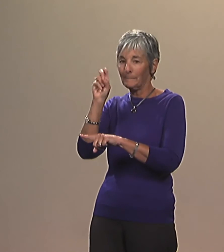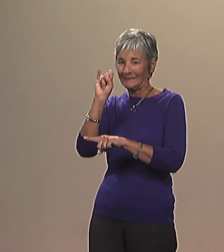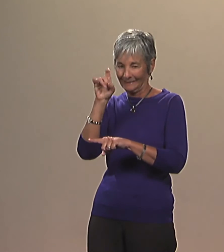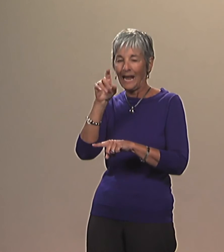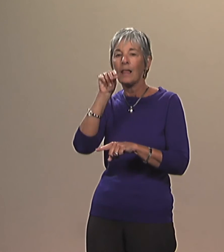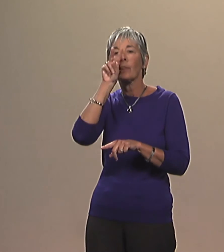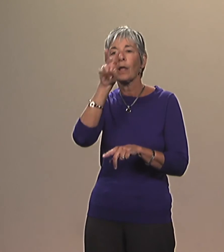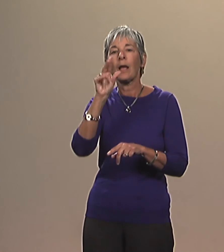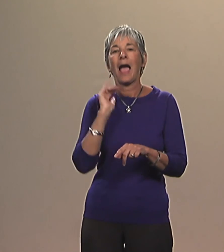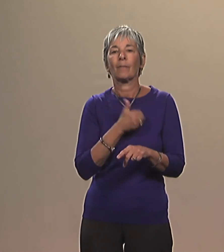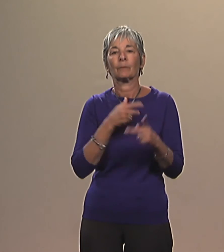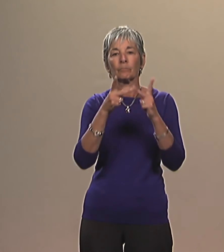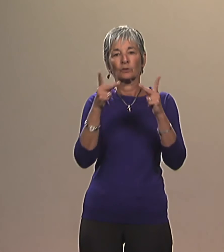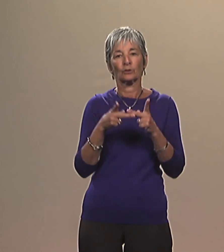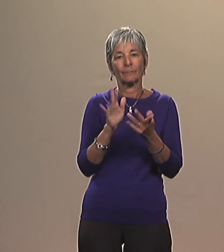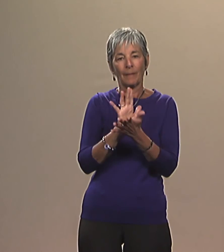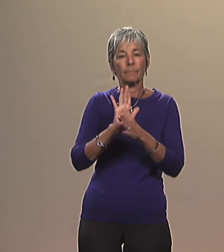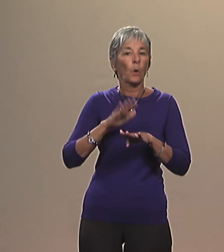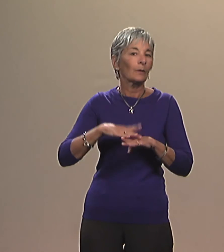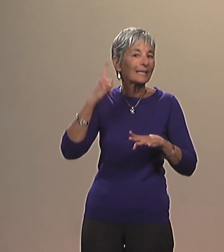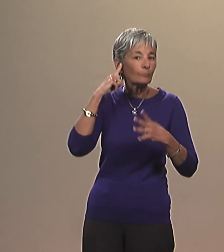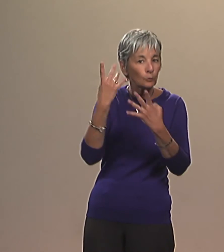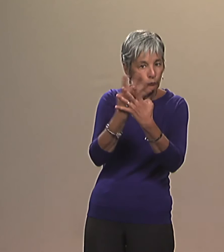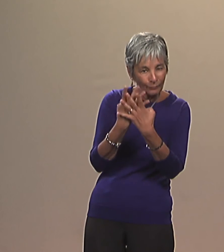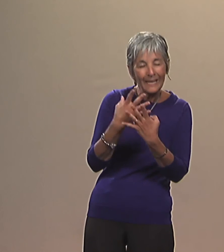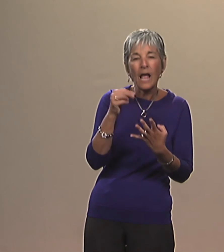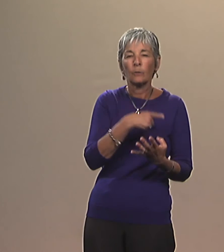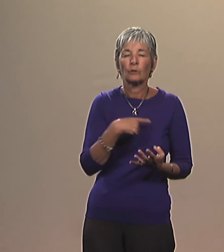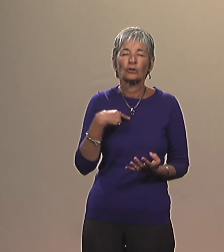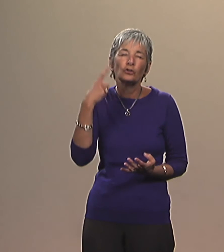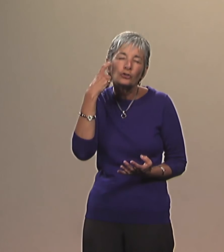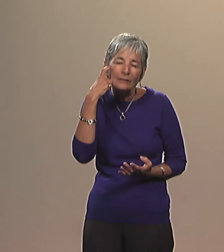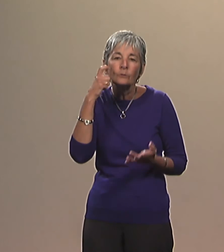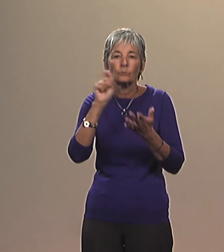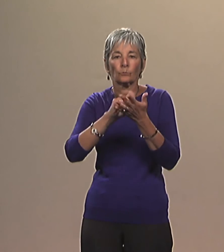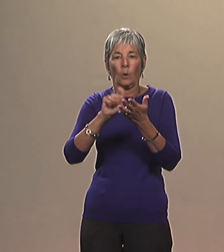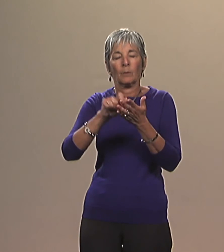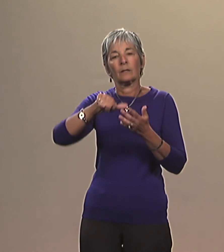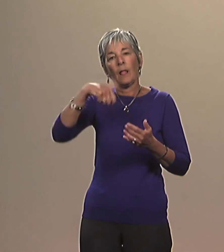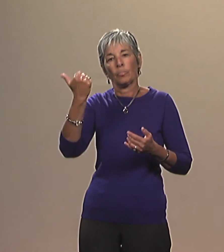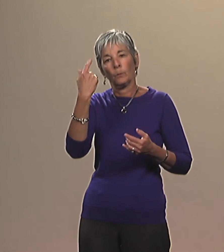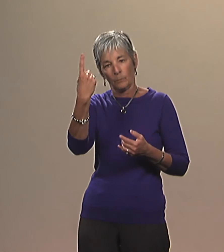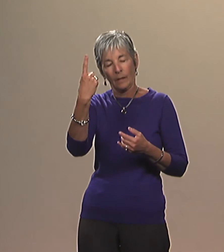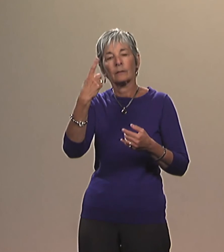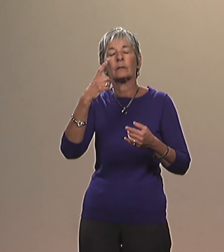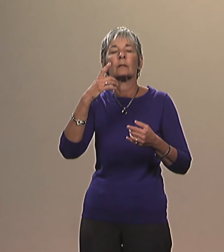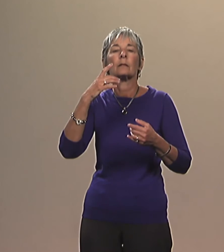Take a look at that website and at our position papers on infant screening, and we just wrote another one on early intervention services.